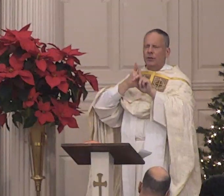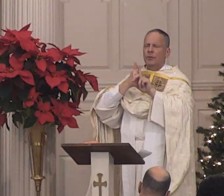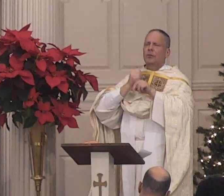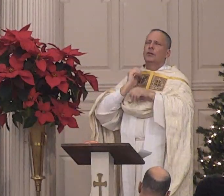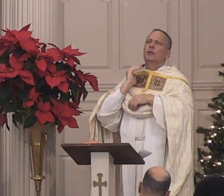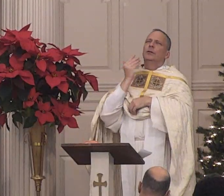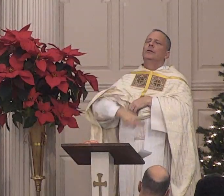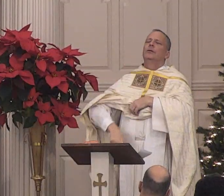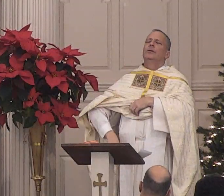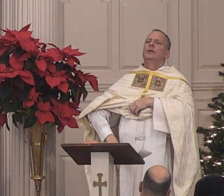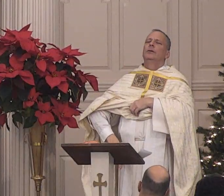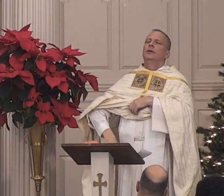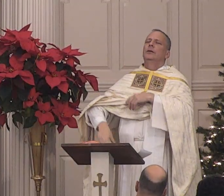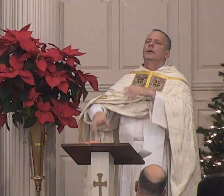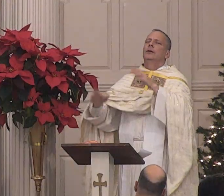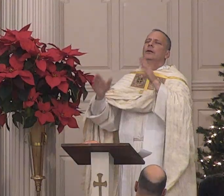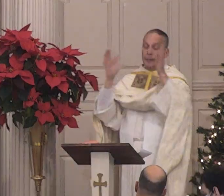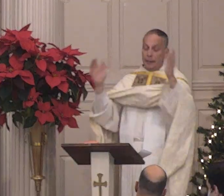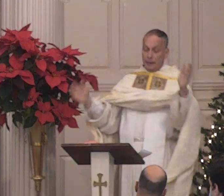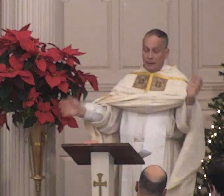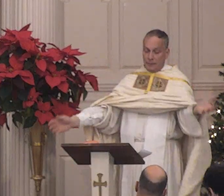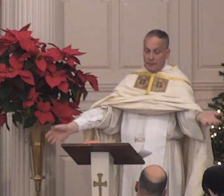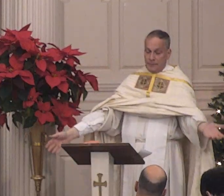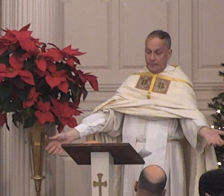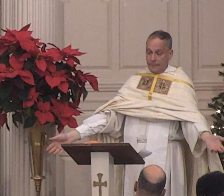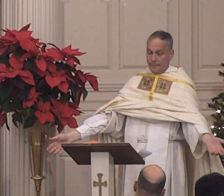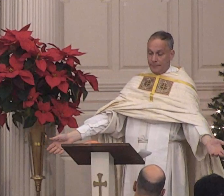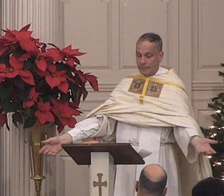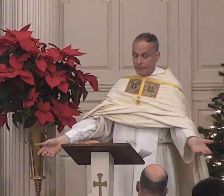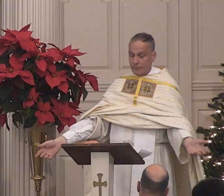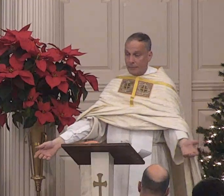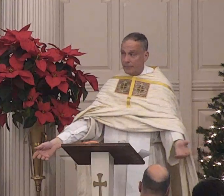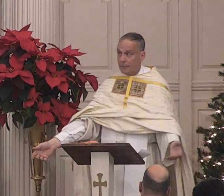our Lord. Amen.